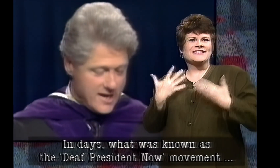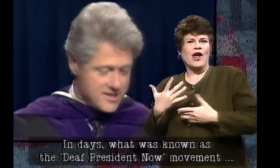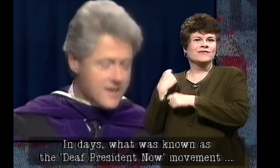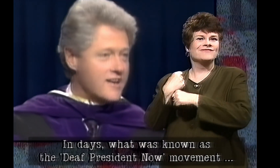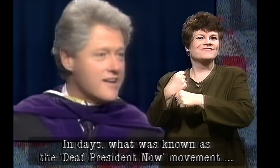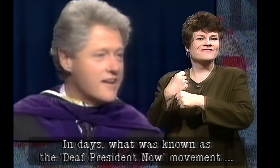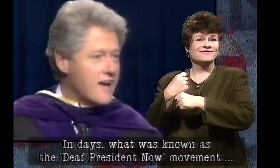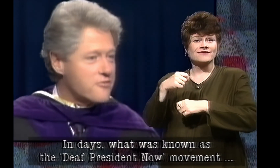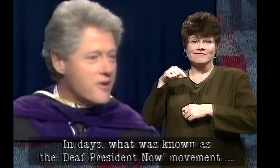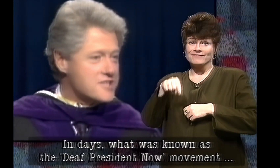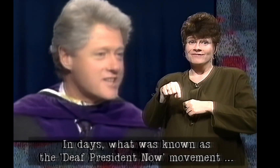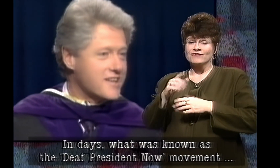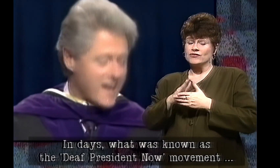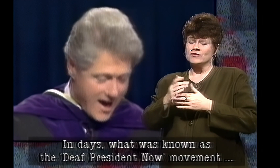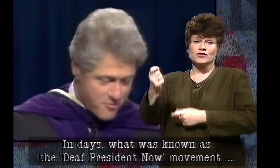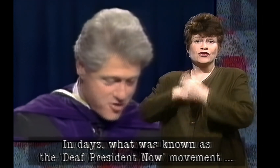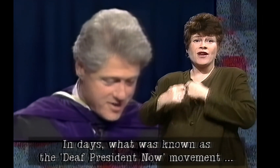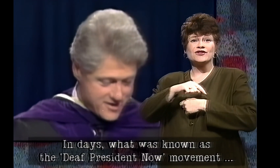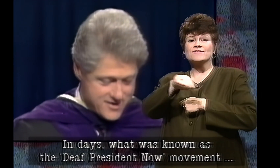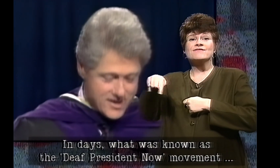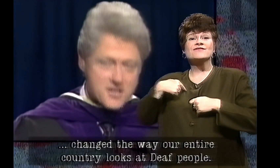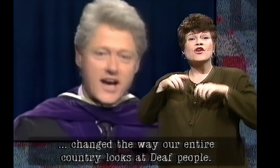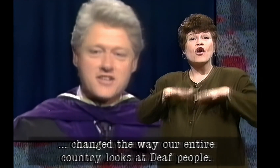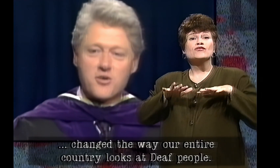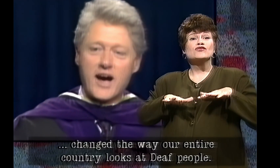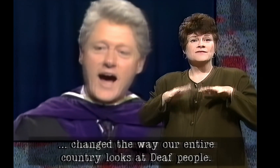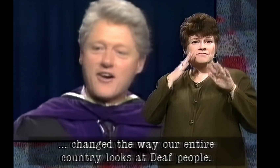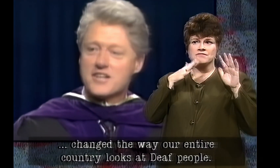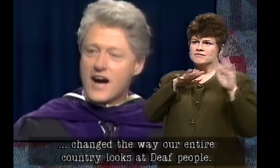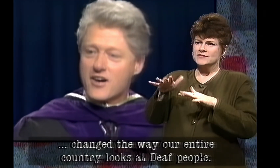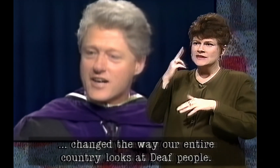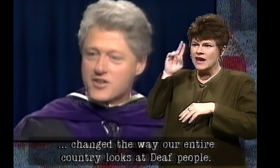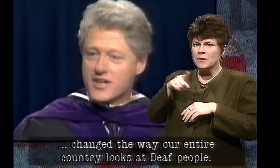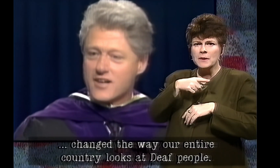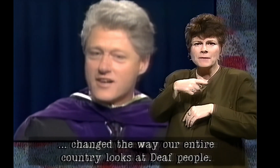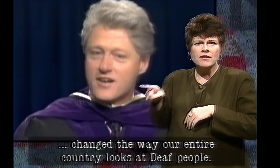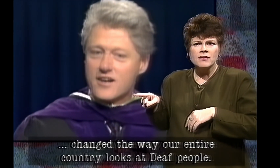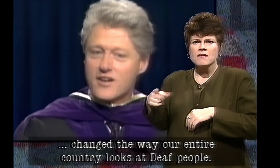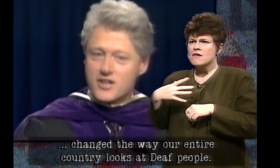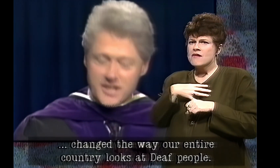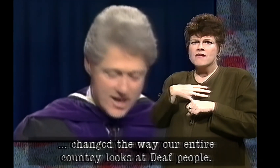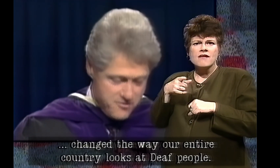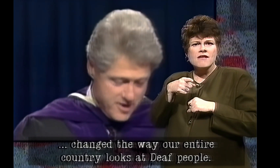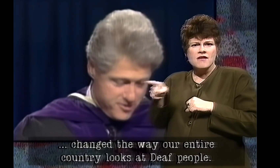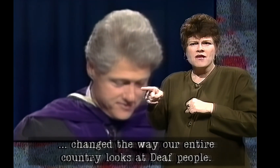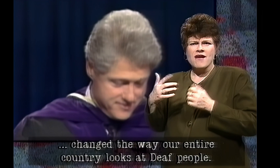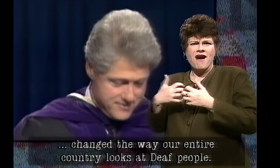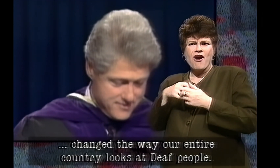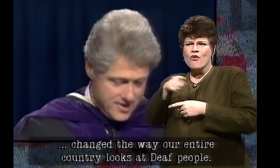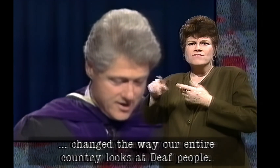known as the Deaf President Now movement changed the way our entire country looks at deaf